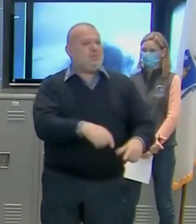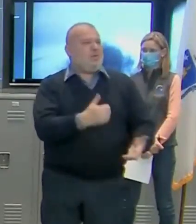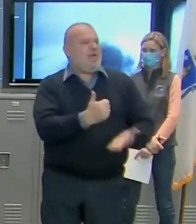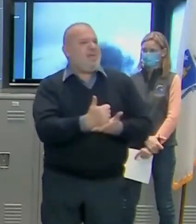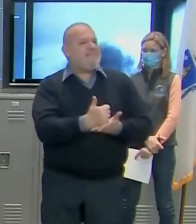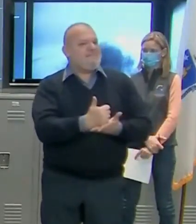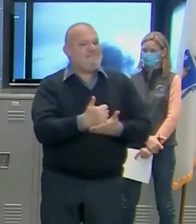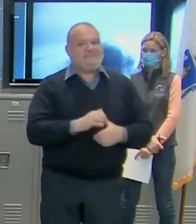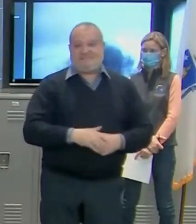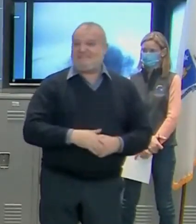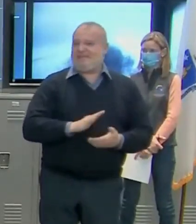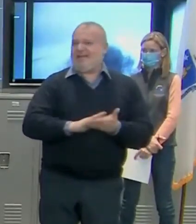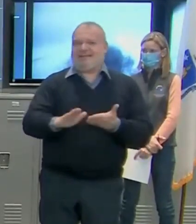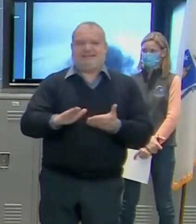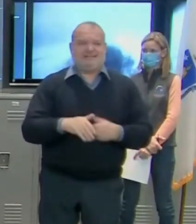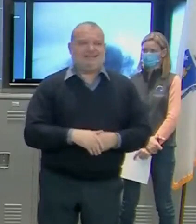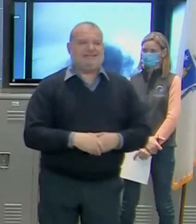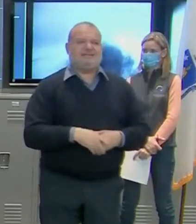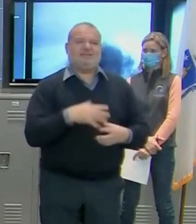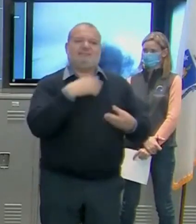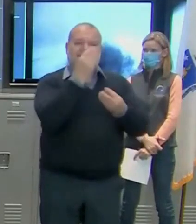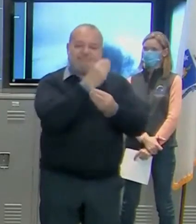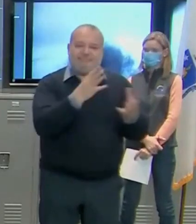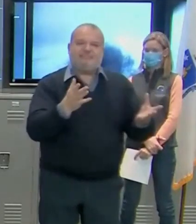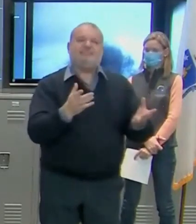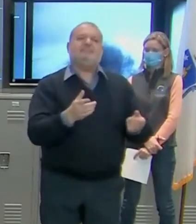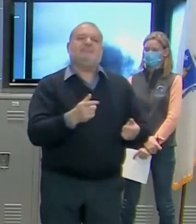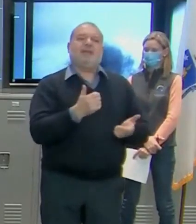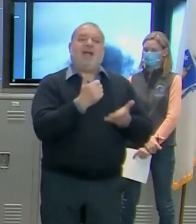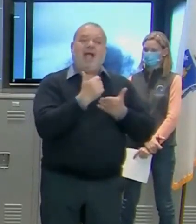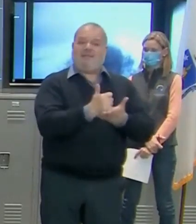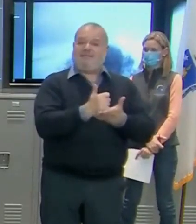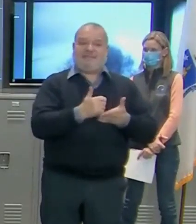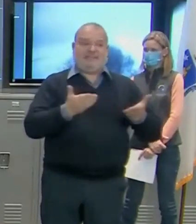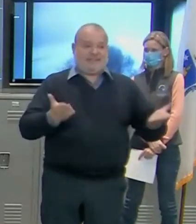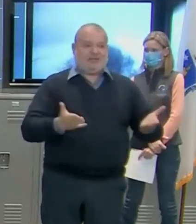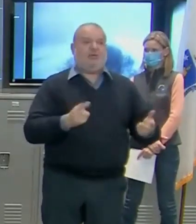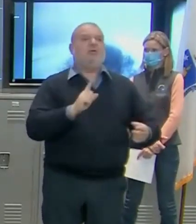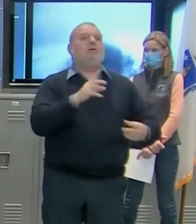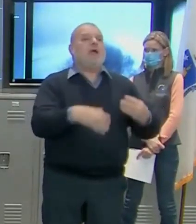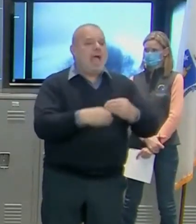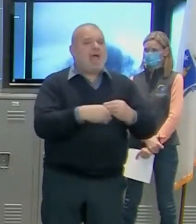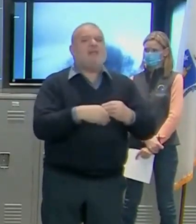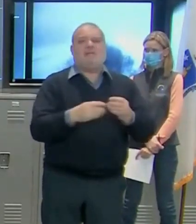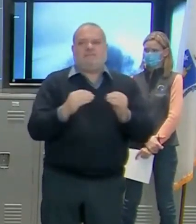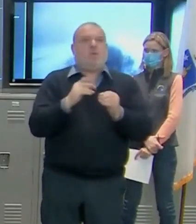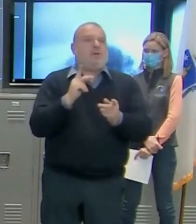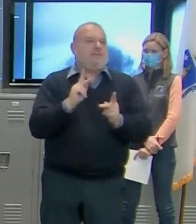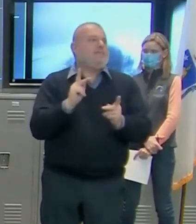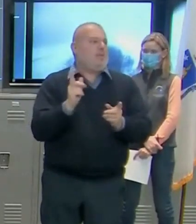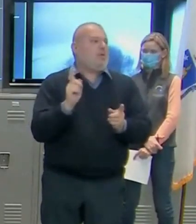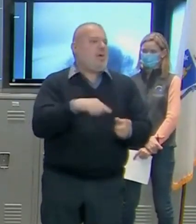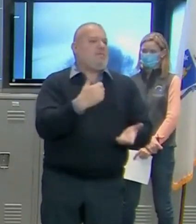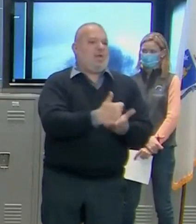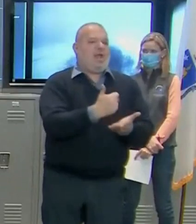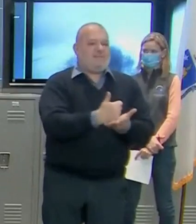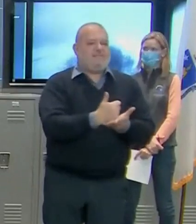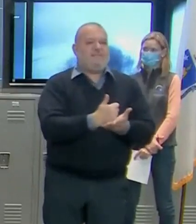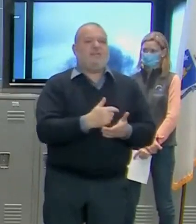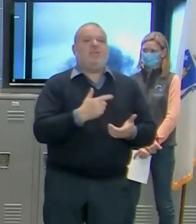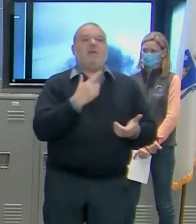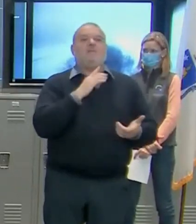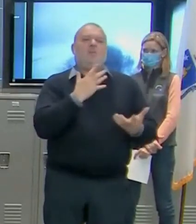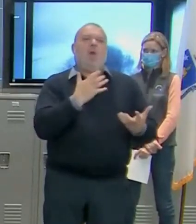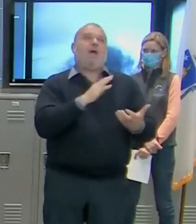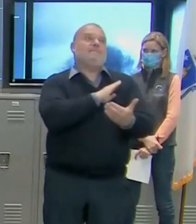that that help is on the ground already and that we will get power back just as quickly and safely as possible. And I'm very, very grateful for